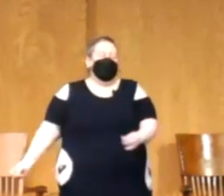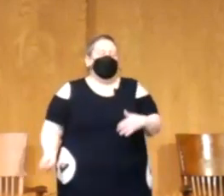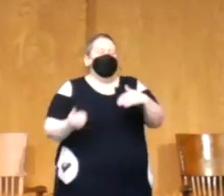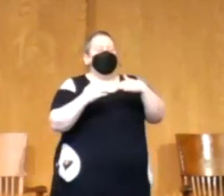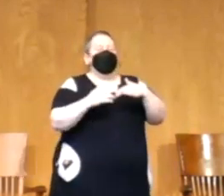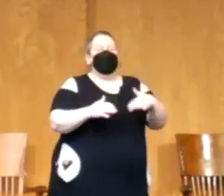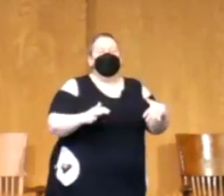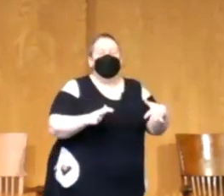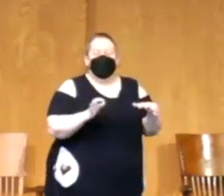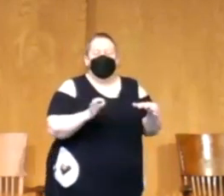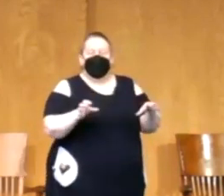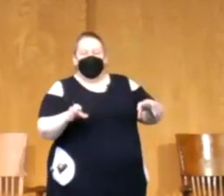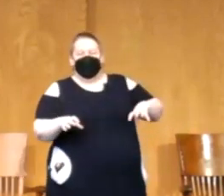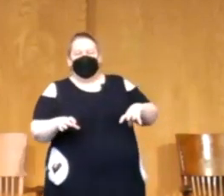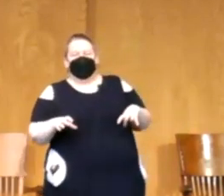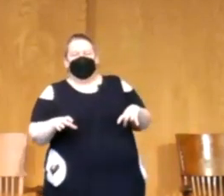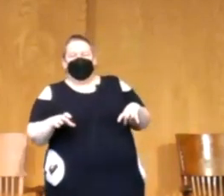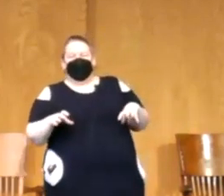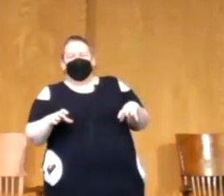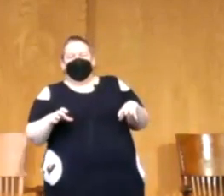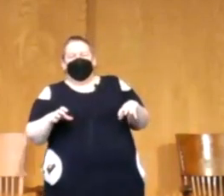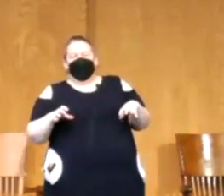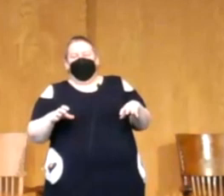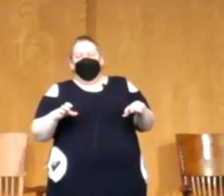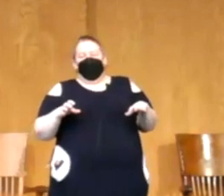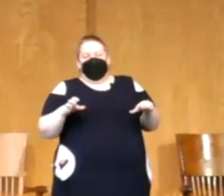not enforced on us